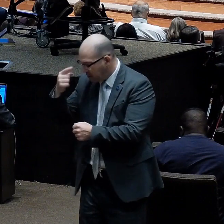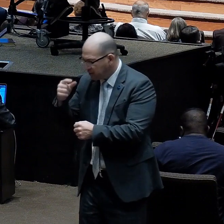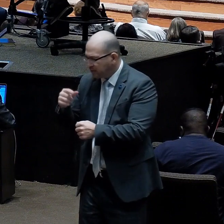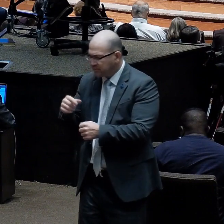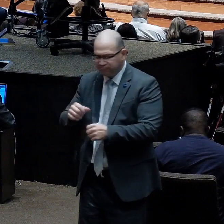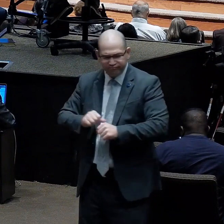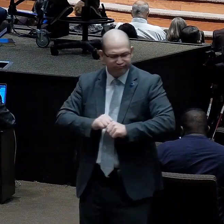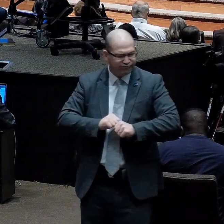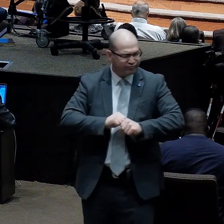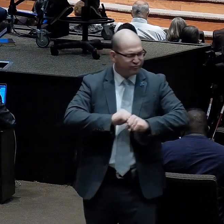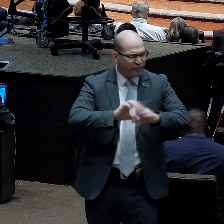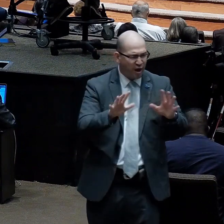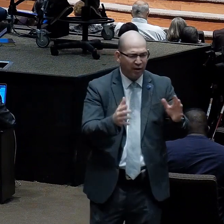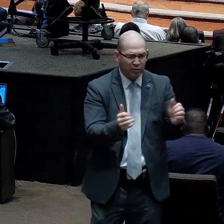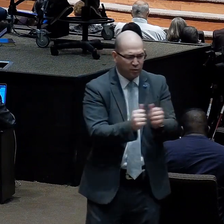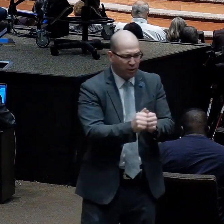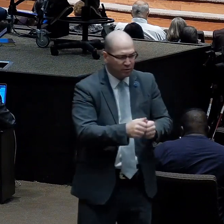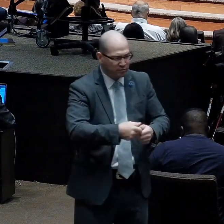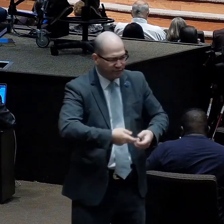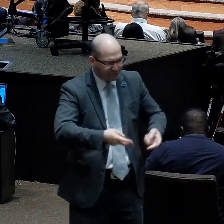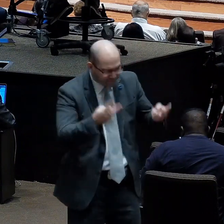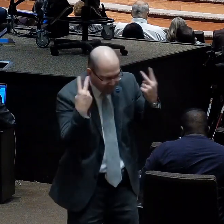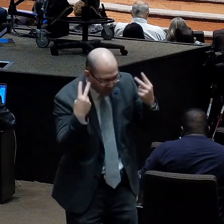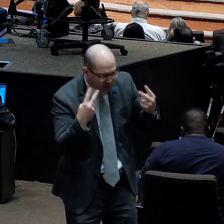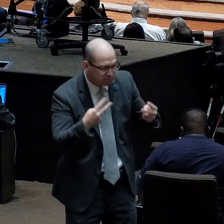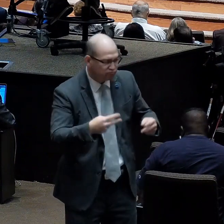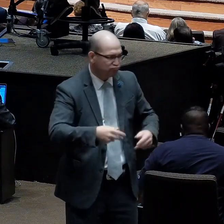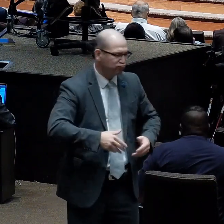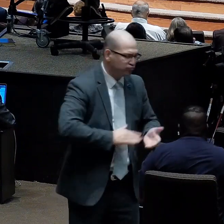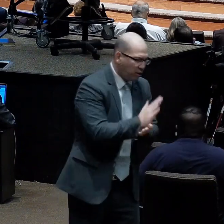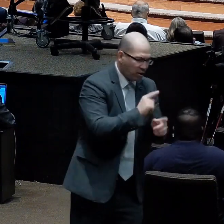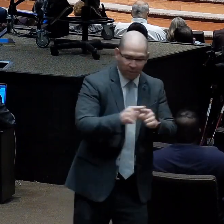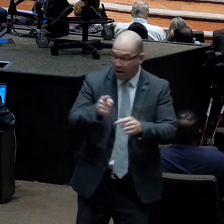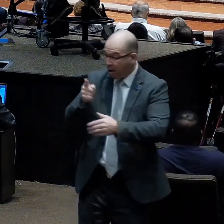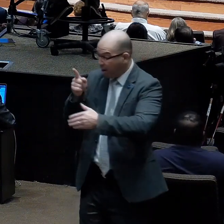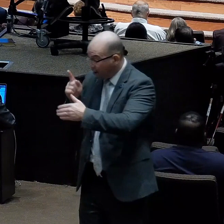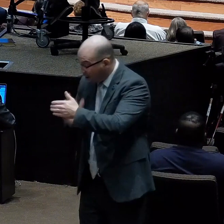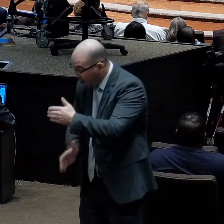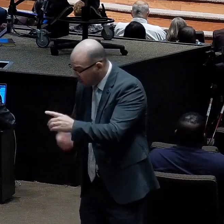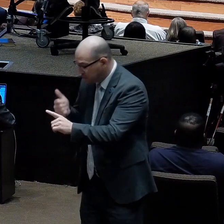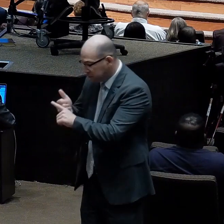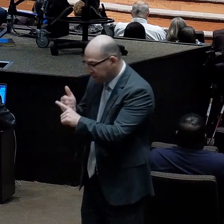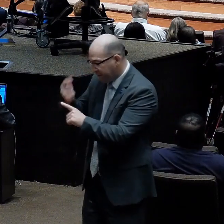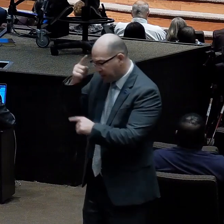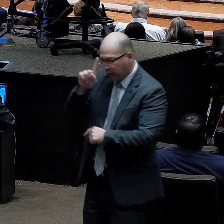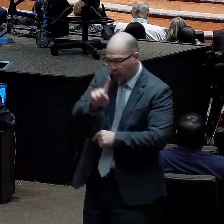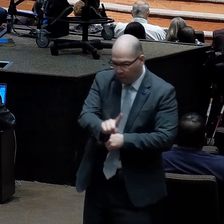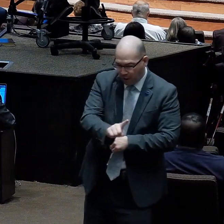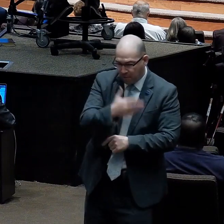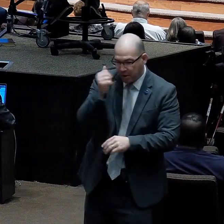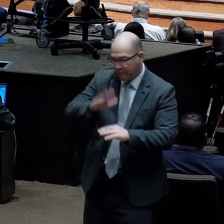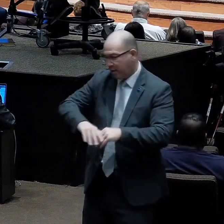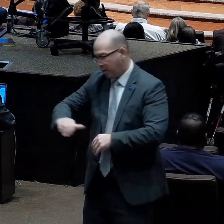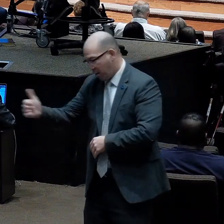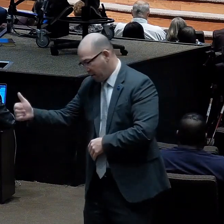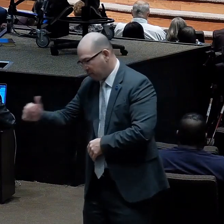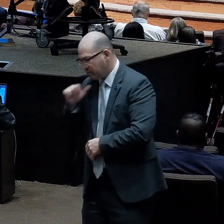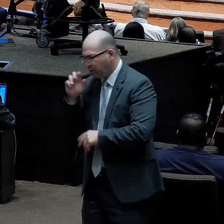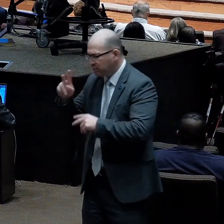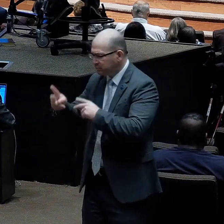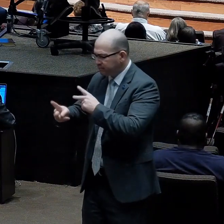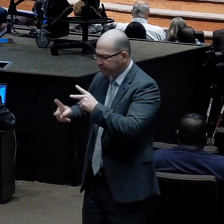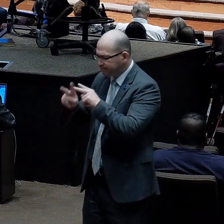vain glory, but in lowliness of mind, let each esteem other better than themselves. Look not every man on his own things, but every man